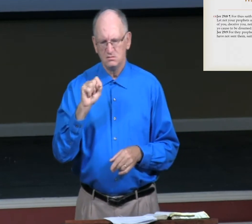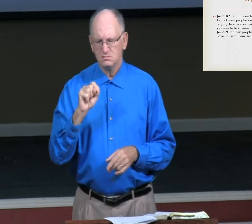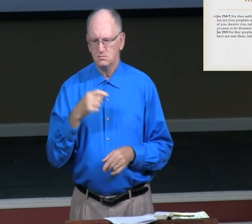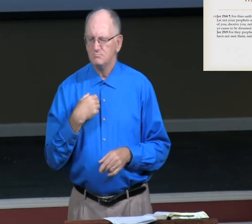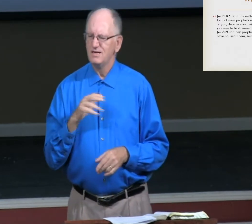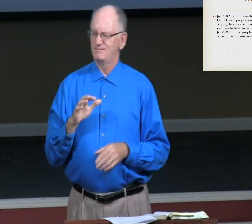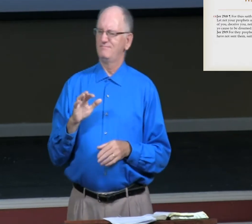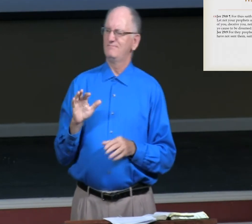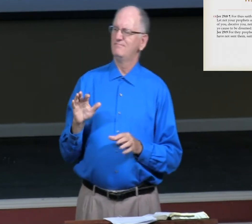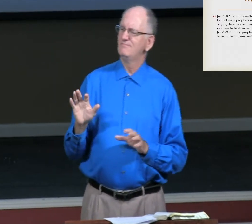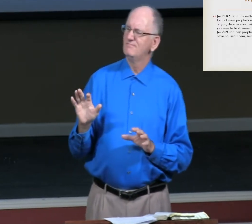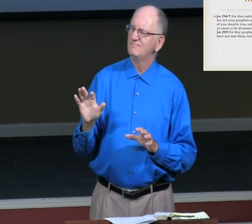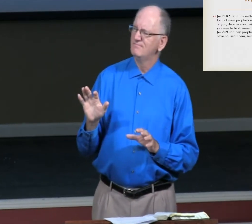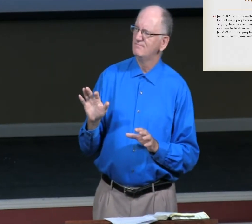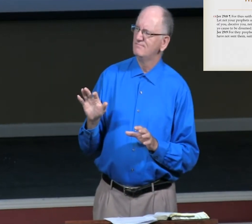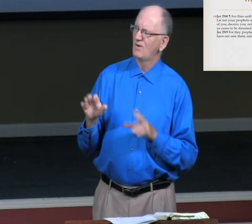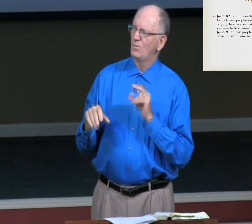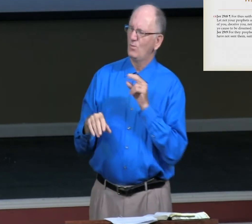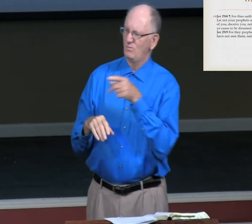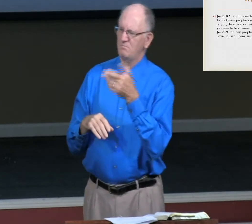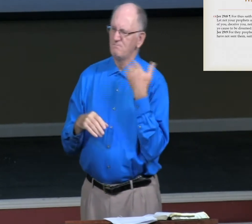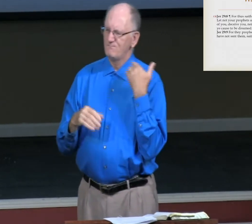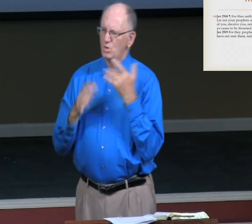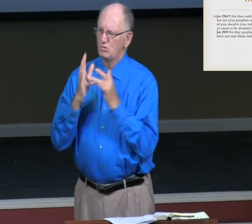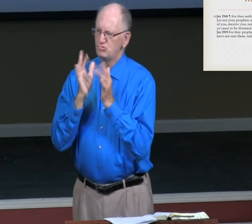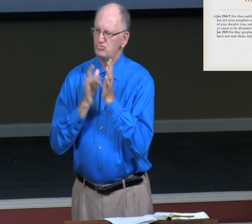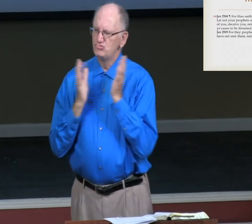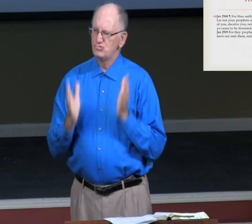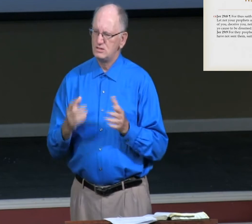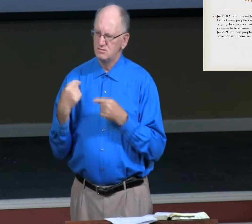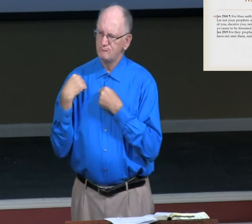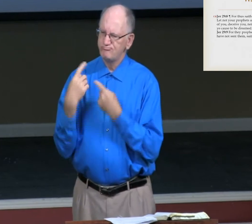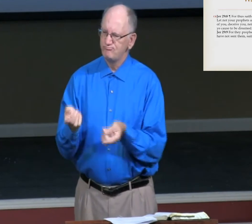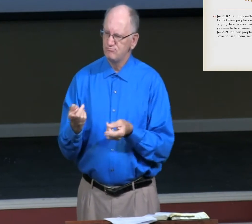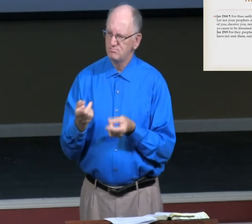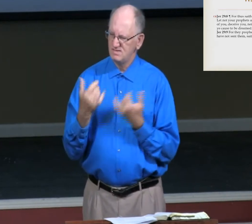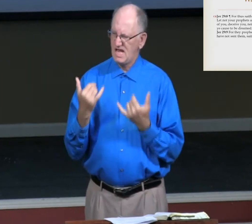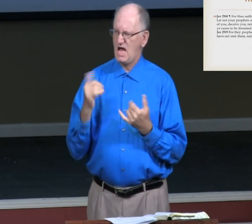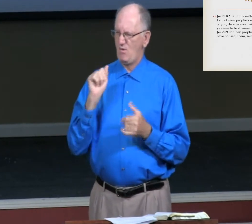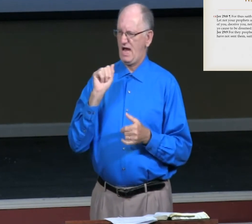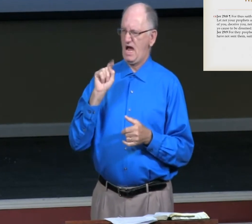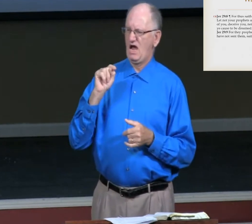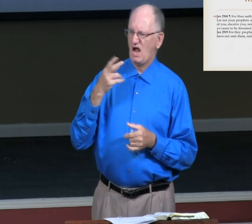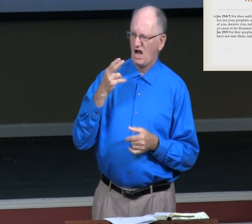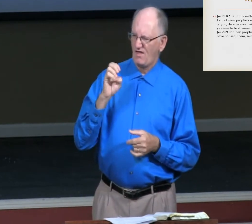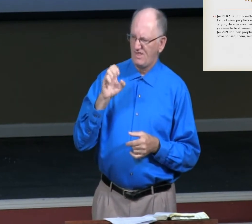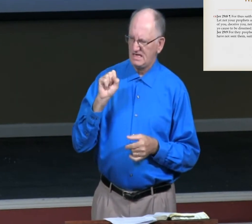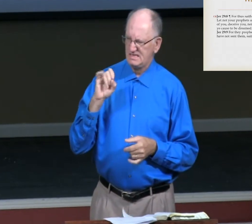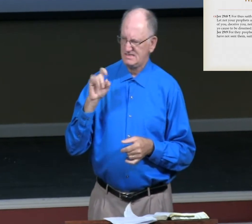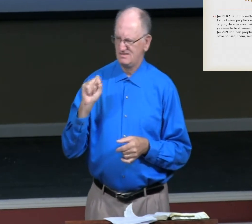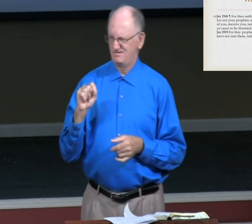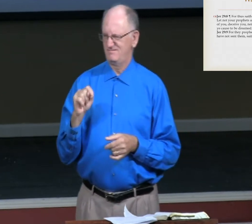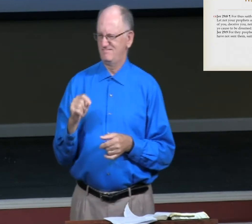he said, I'm an atheist. And I was like, whoa, no, you were a Christian before. Now you say you're an atheist?